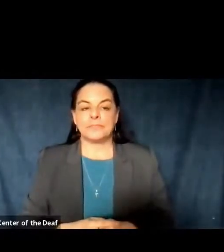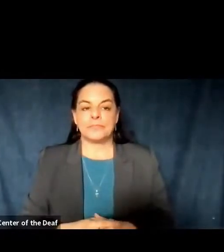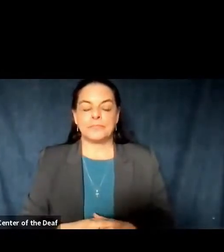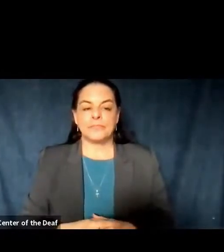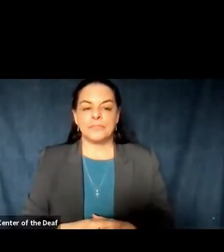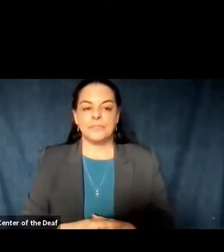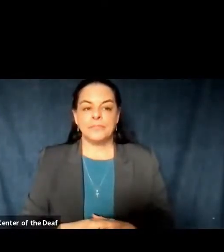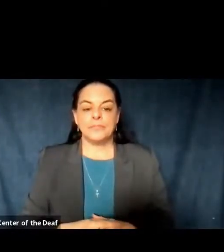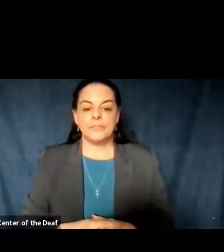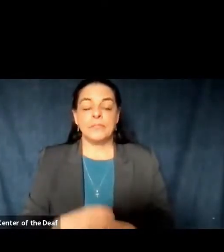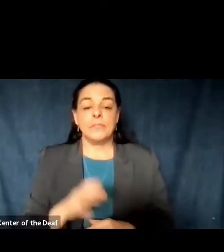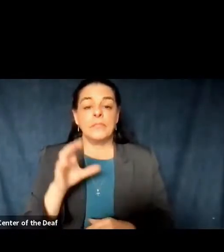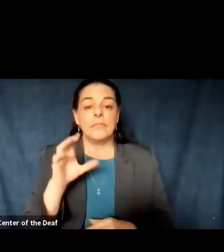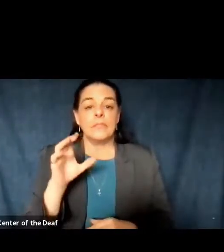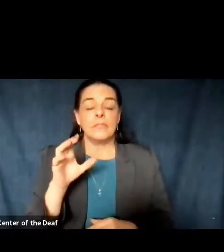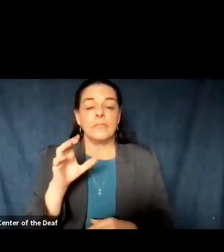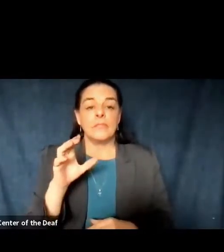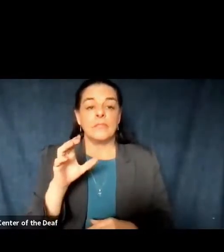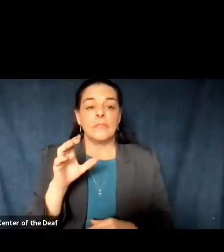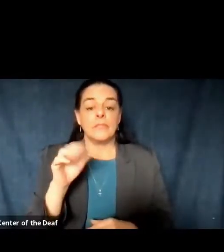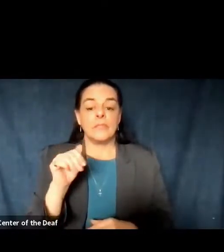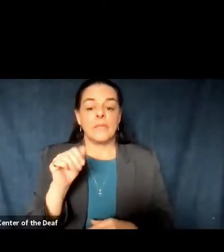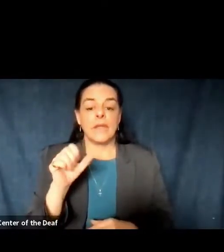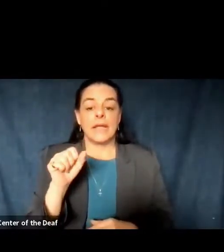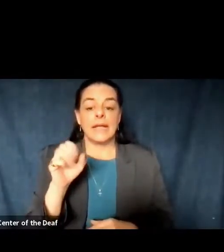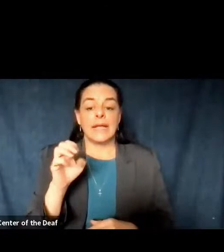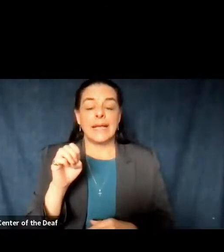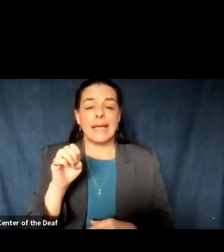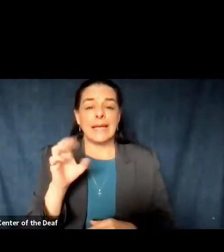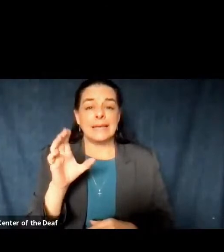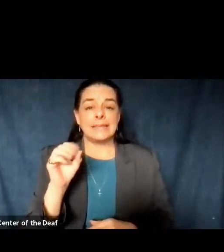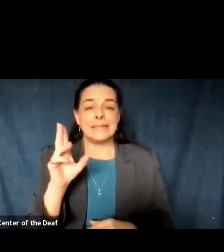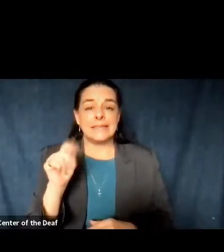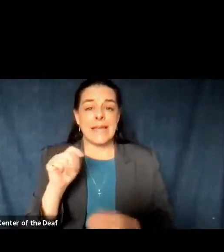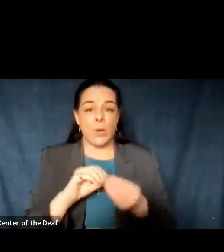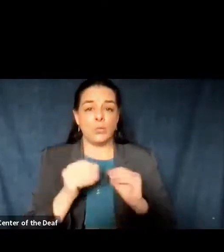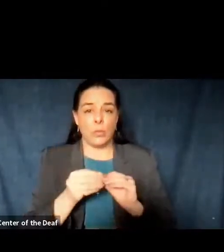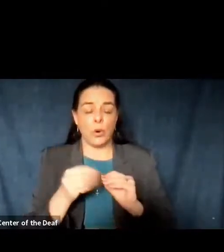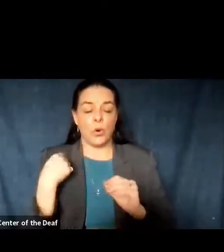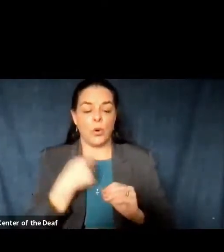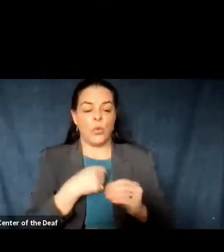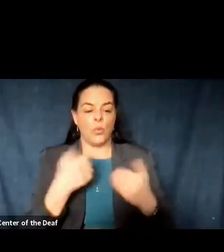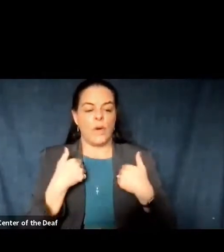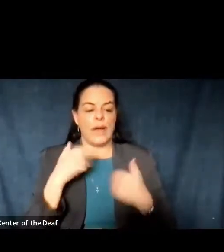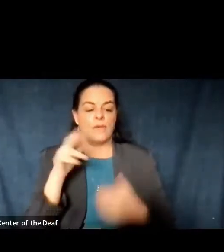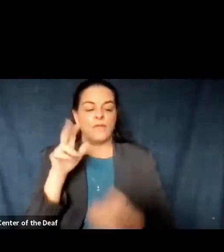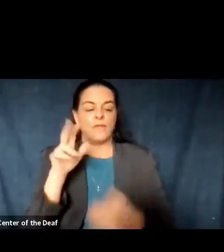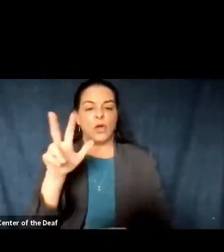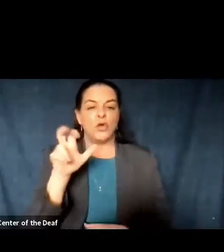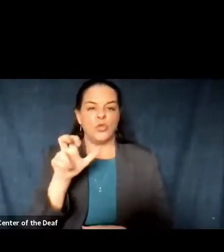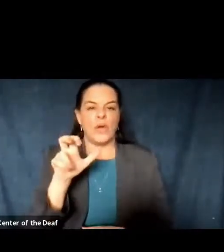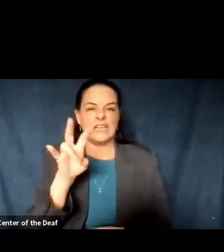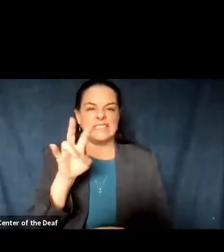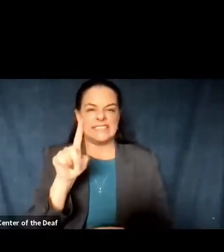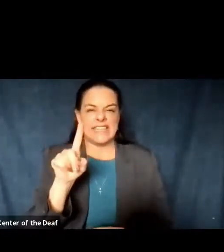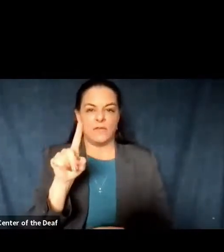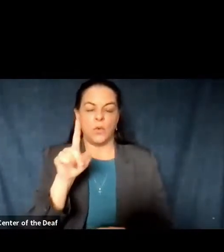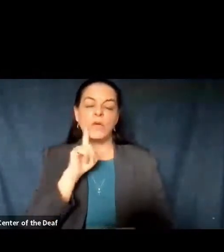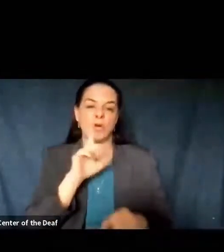case count side of the house, we have 371 new confirmed cases since yesterday's